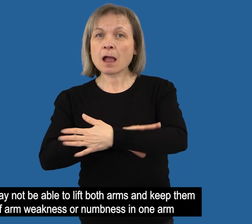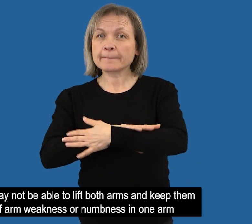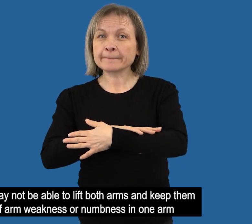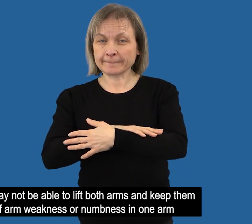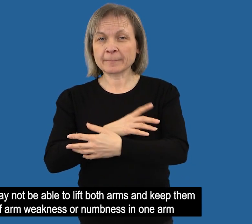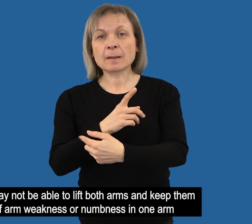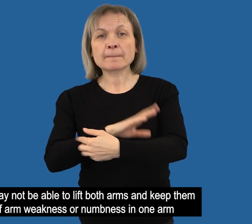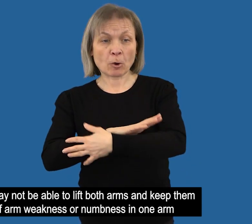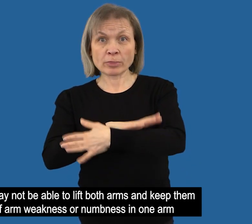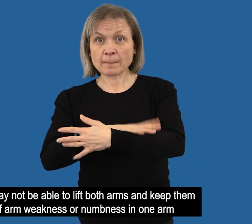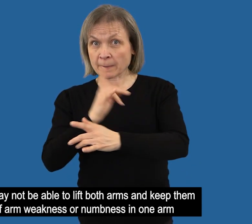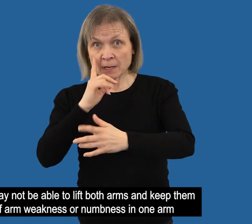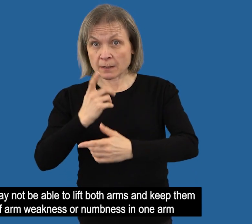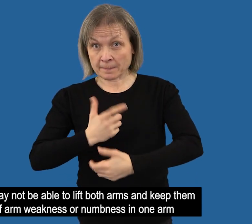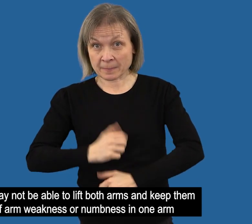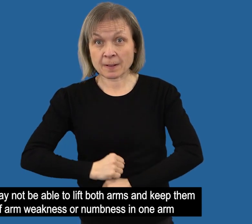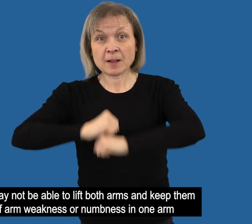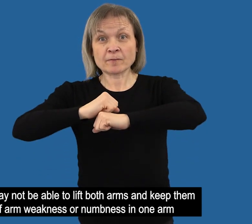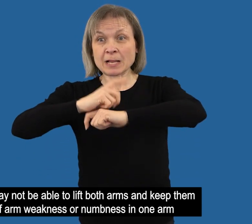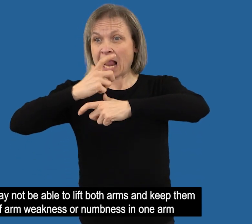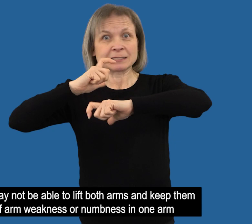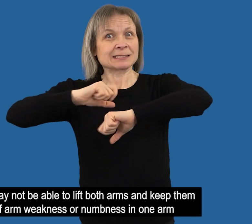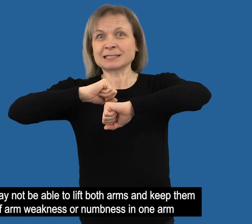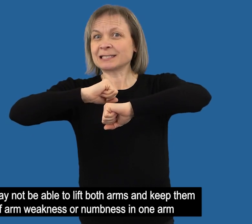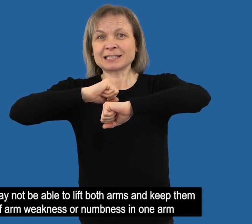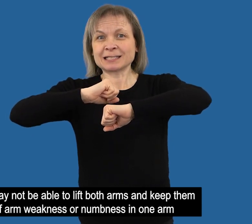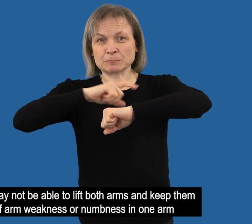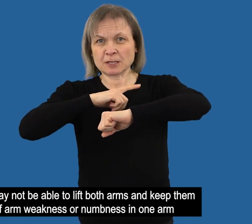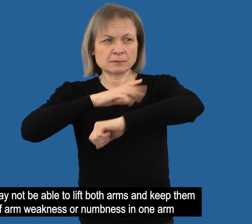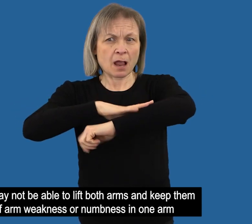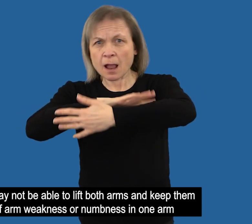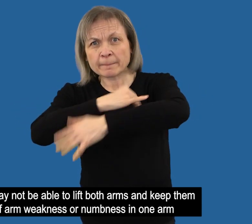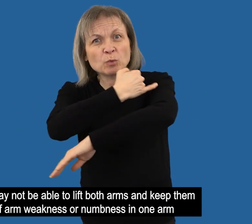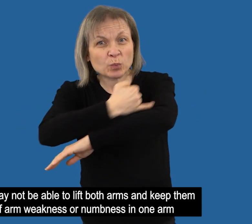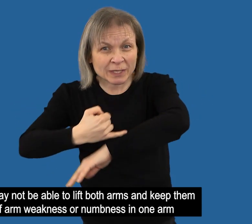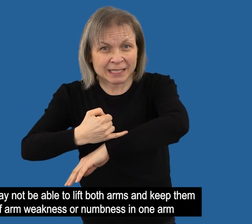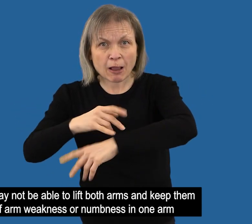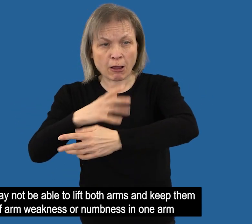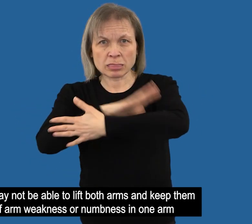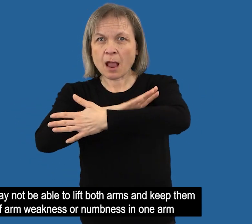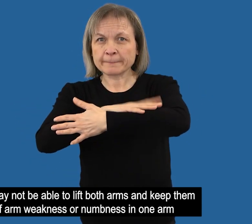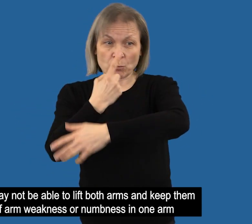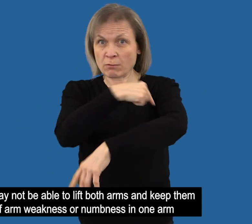Arms. The person may not be able to lift both arms and keep them there because of arm weakness or numbness in one arm.